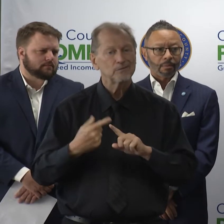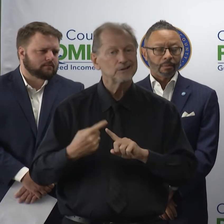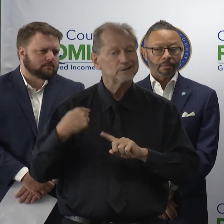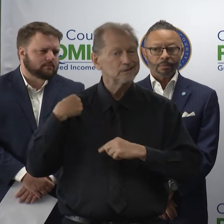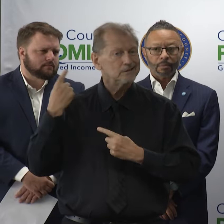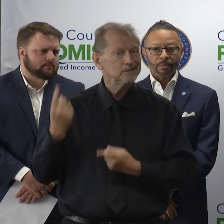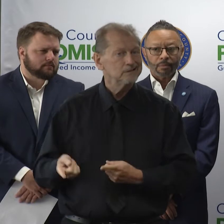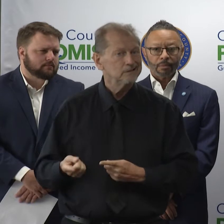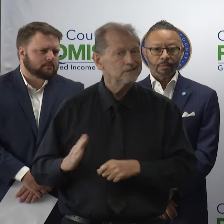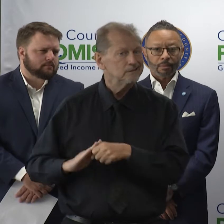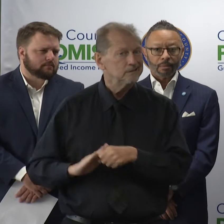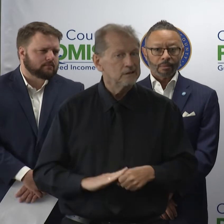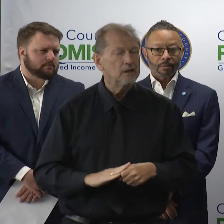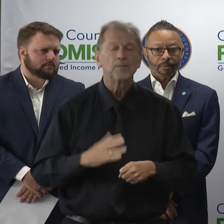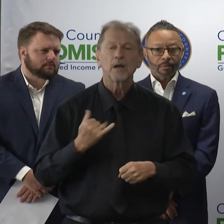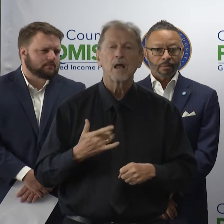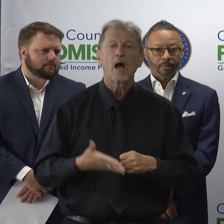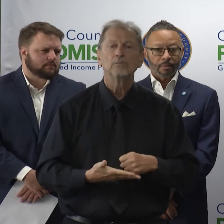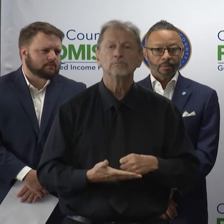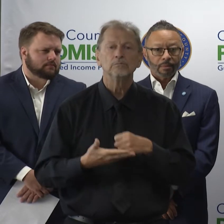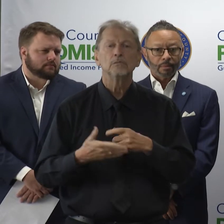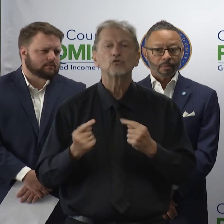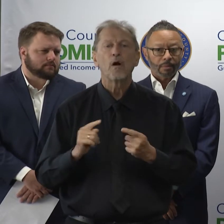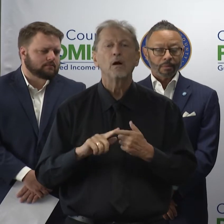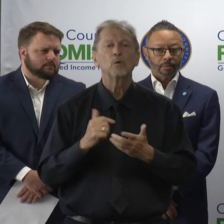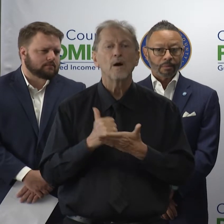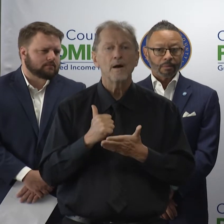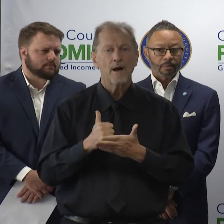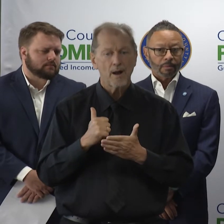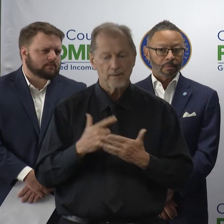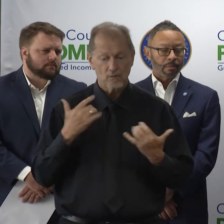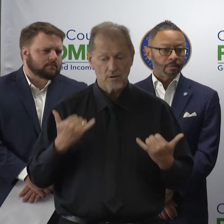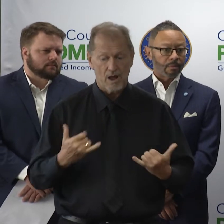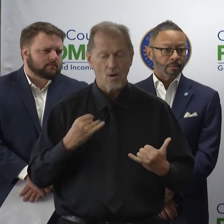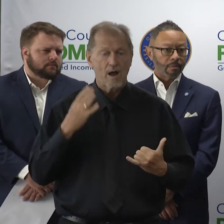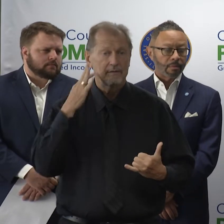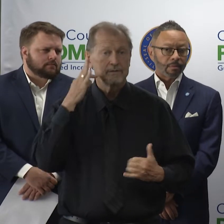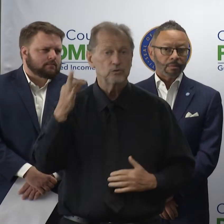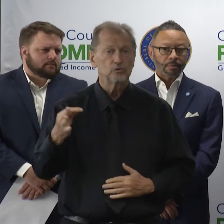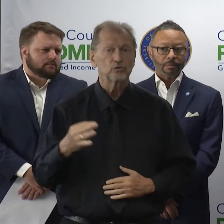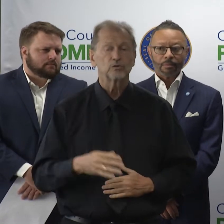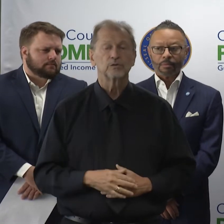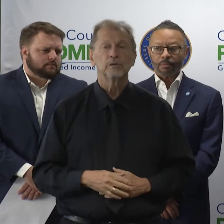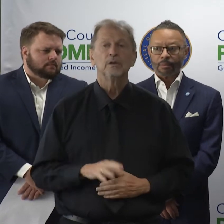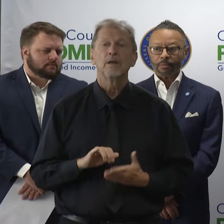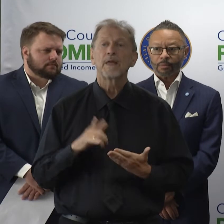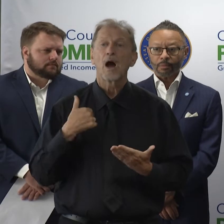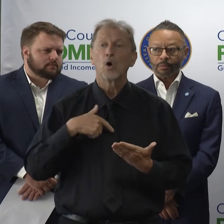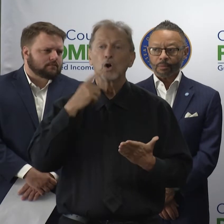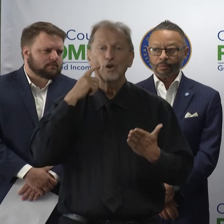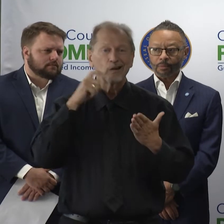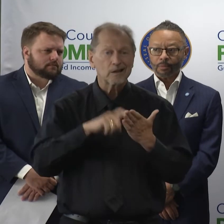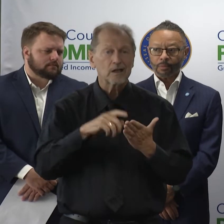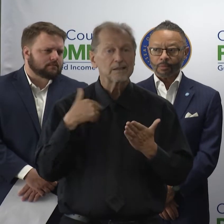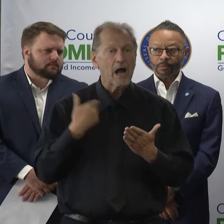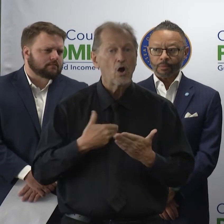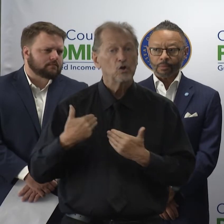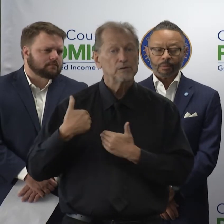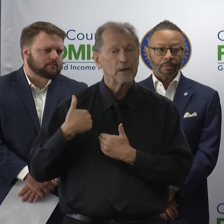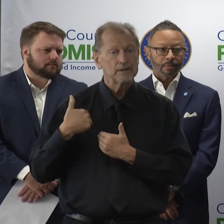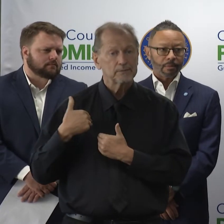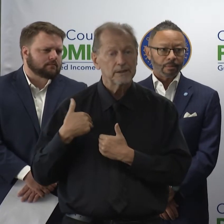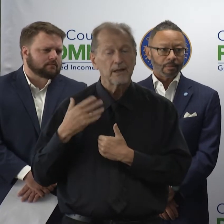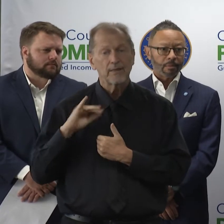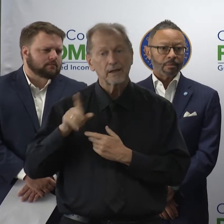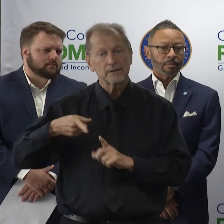deliver real solutions for present and future generations. That recognition and that obligation is